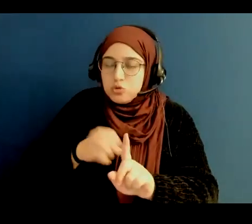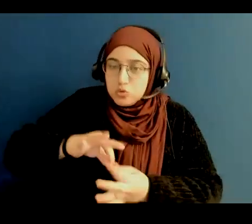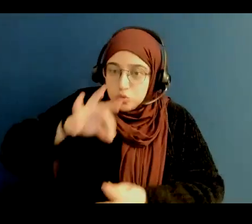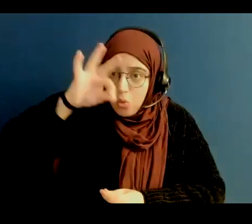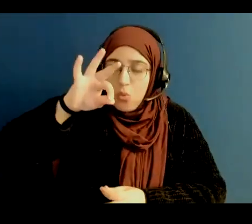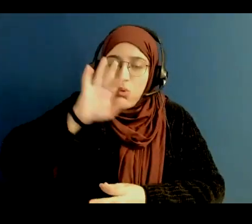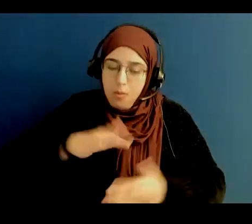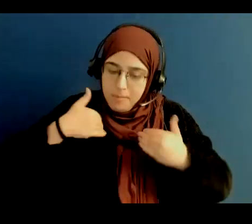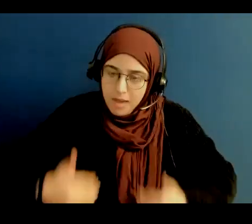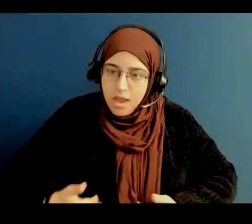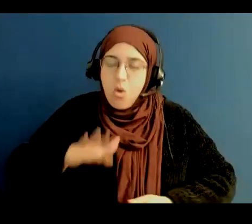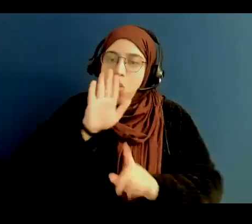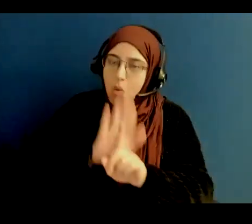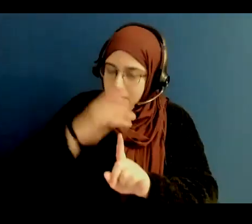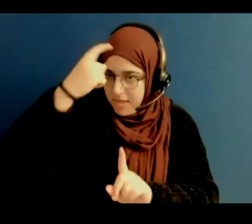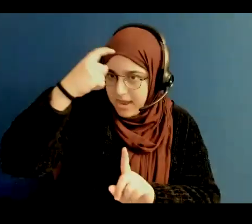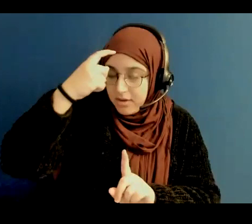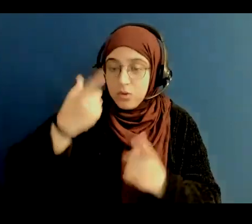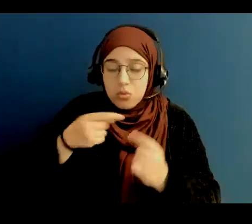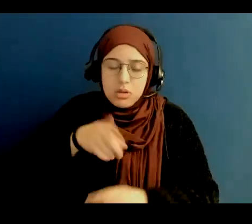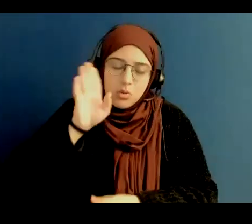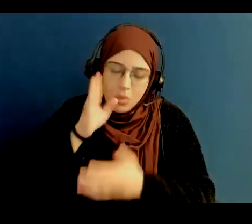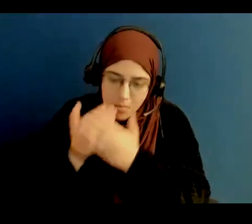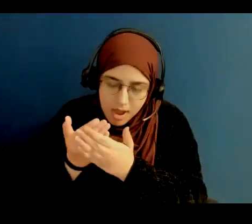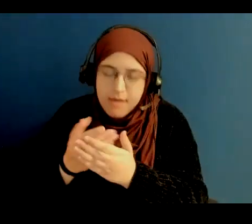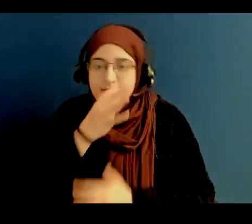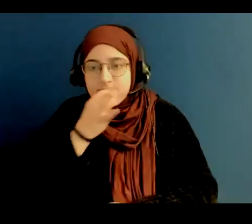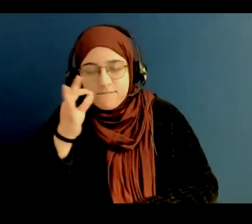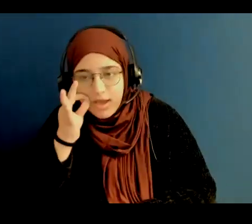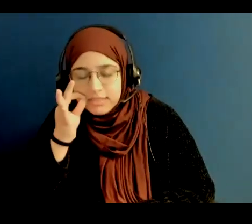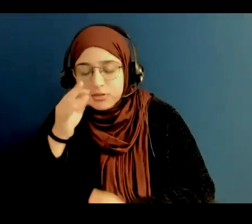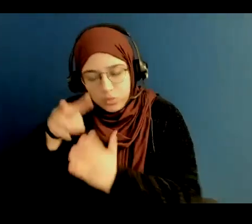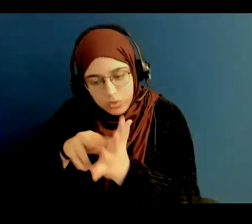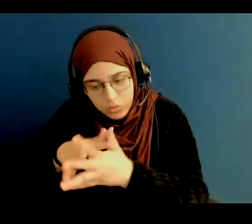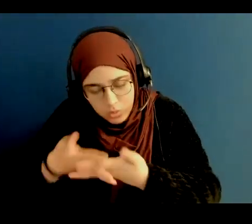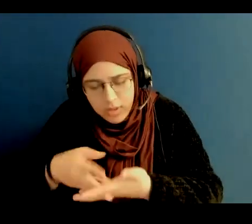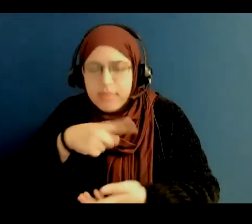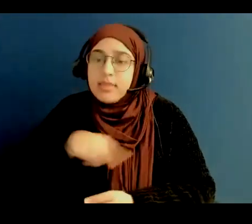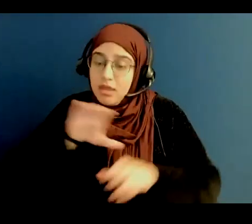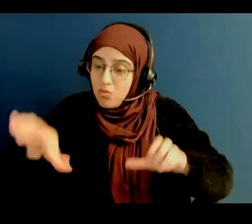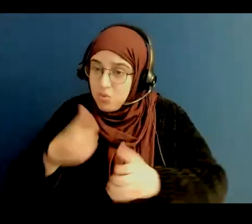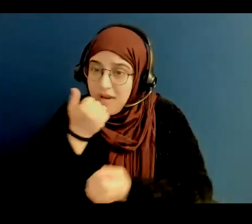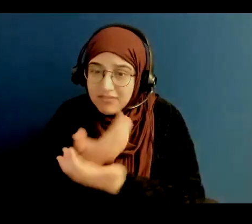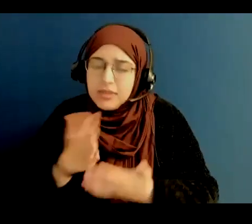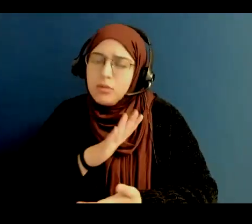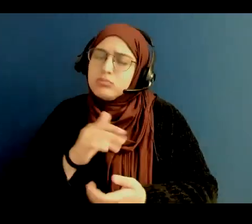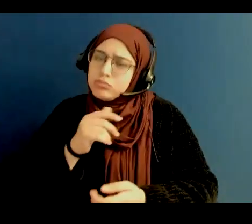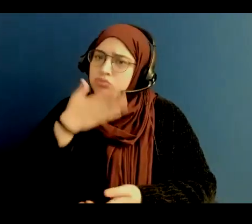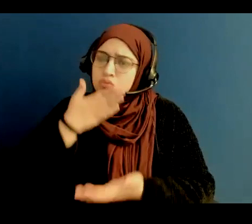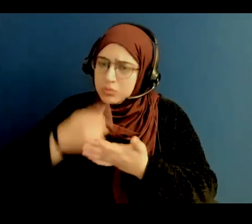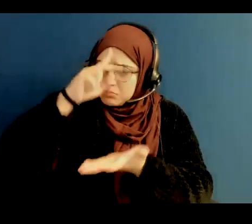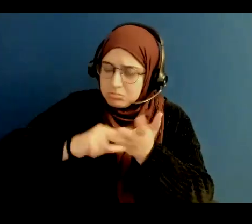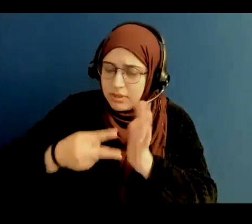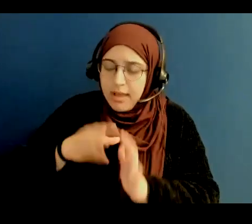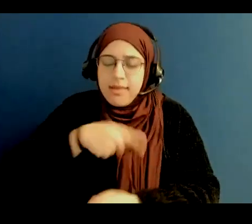they fast, they seek knowledge, they read Quran, and they are sincere in everything that they do, and they love people for the sake of Allah.